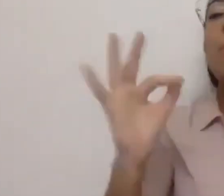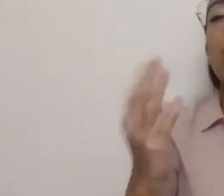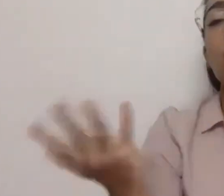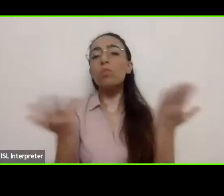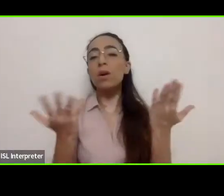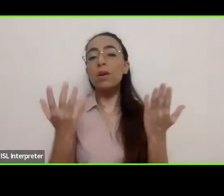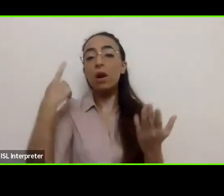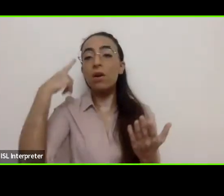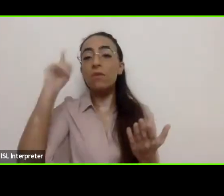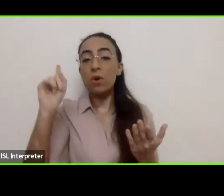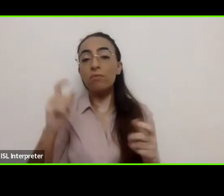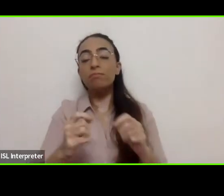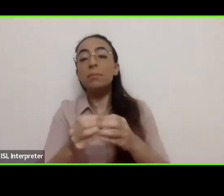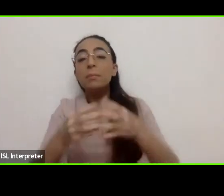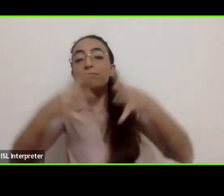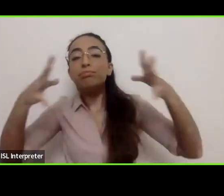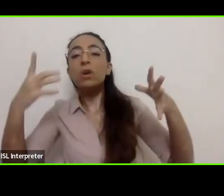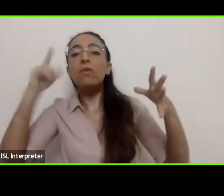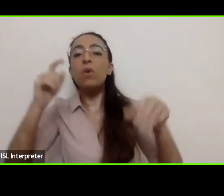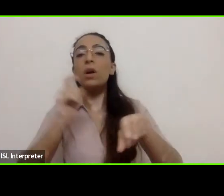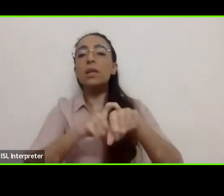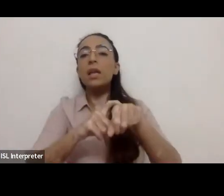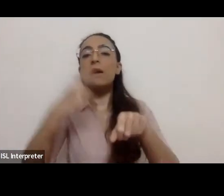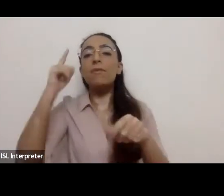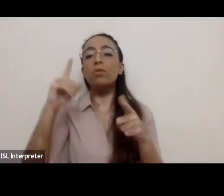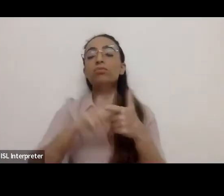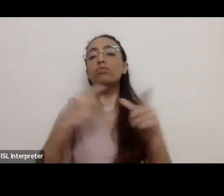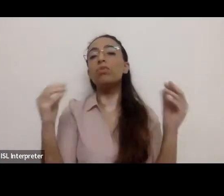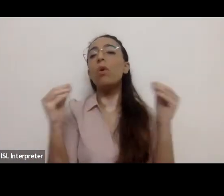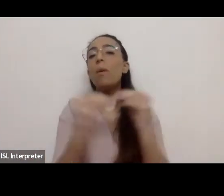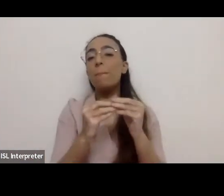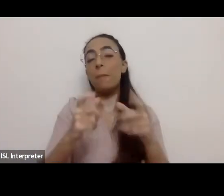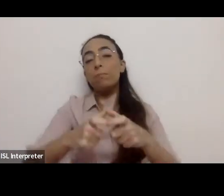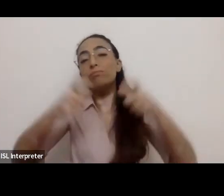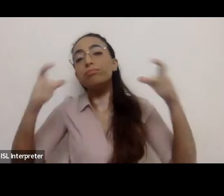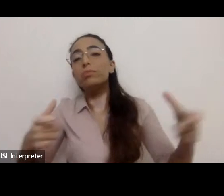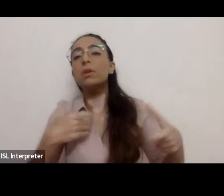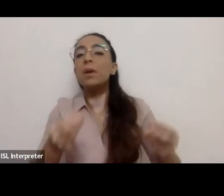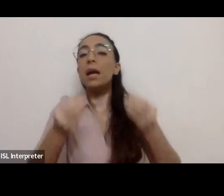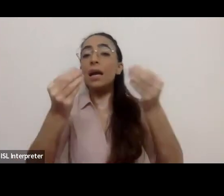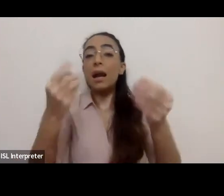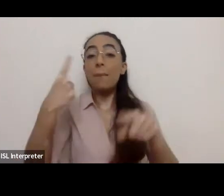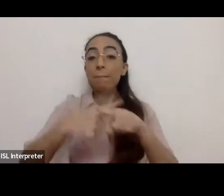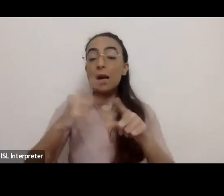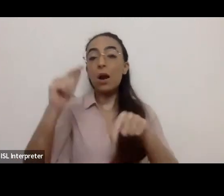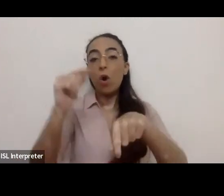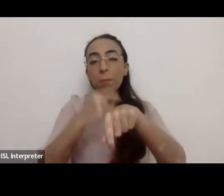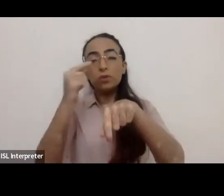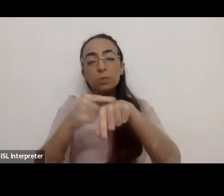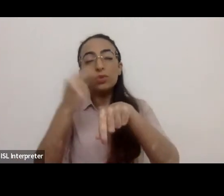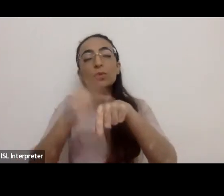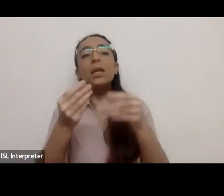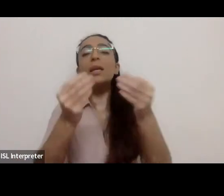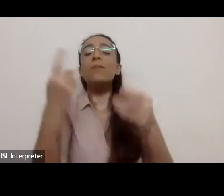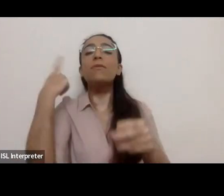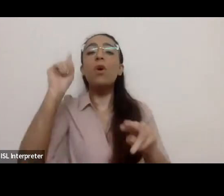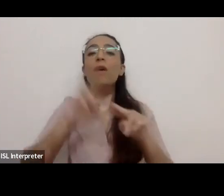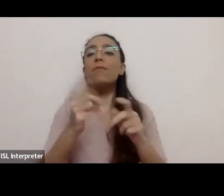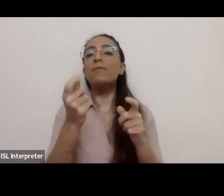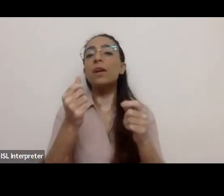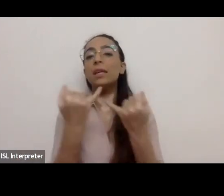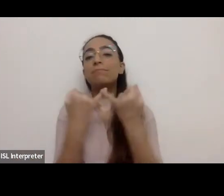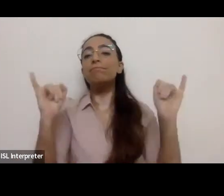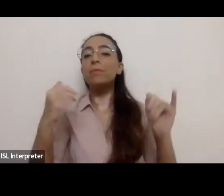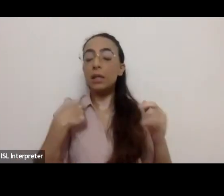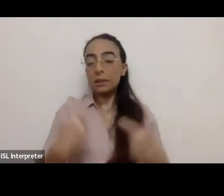is broadening the avenues around employment as well as other opportunities of financial growth and